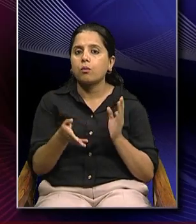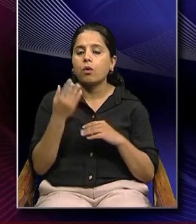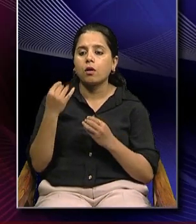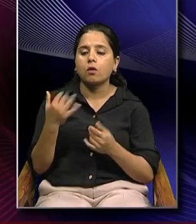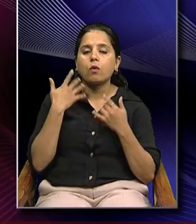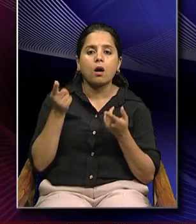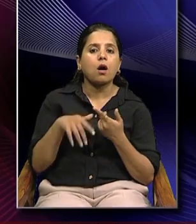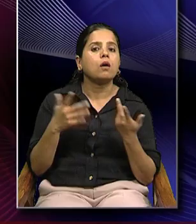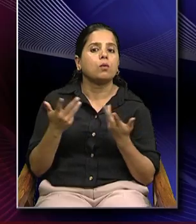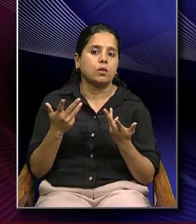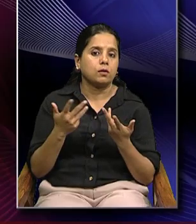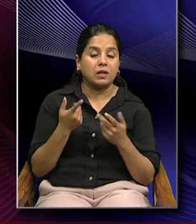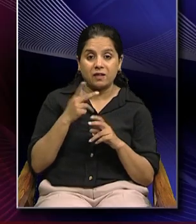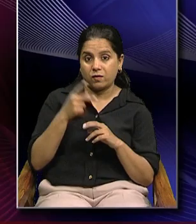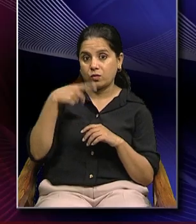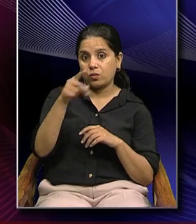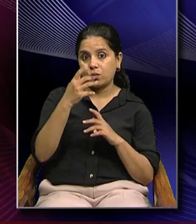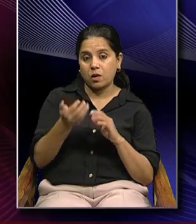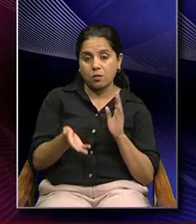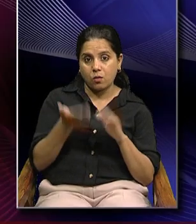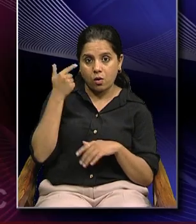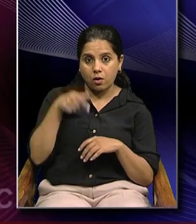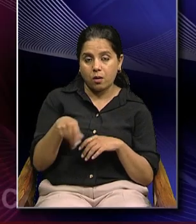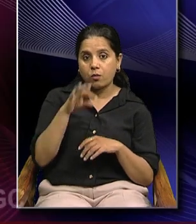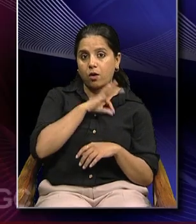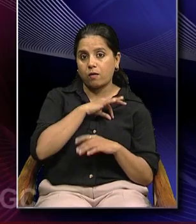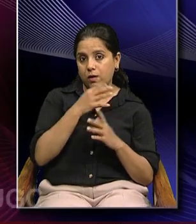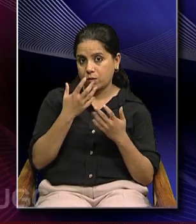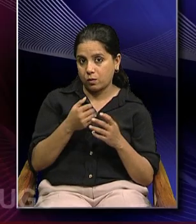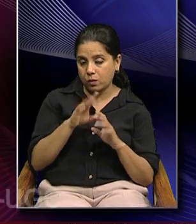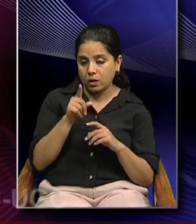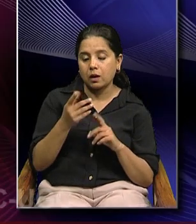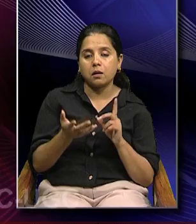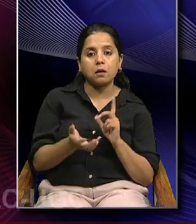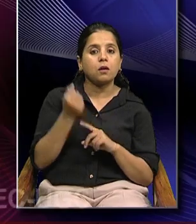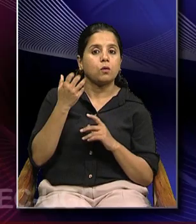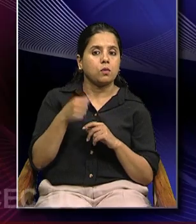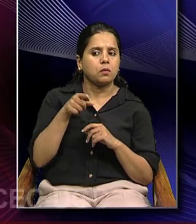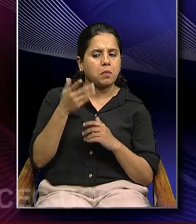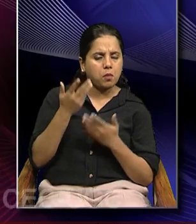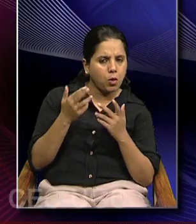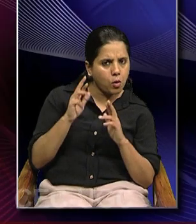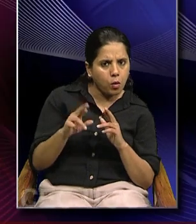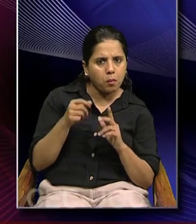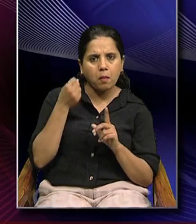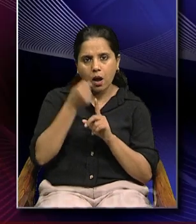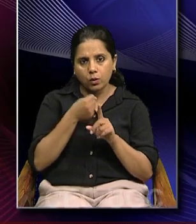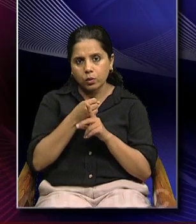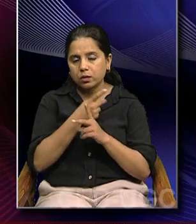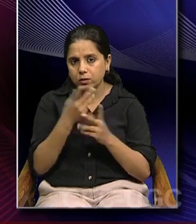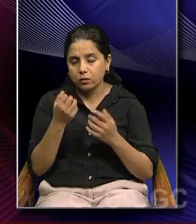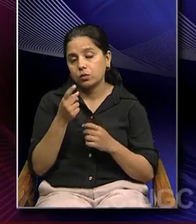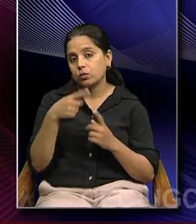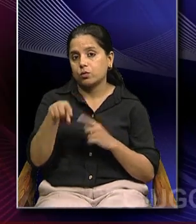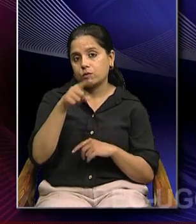influential. If you want the increased profitability of getting probability of getting advocacy, you